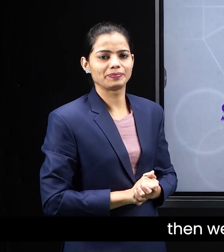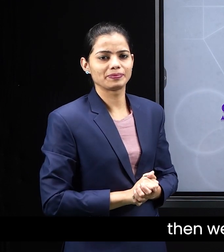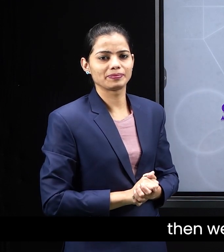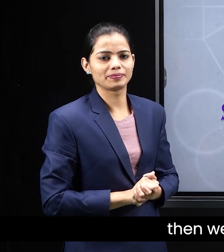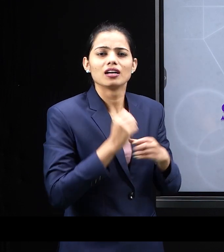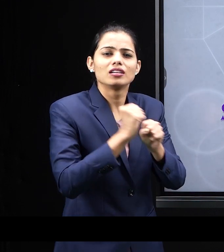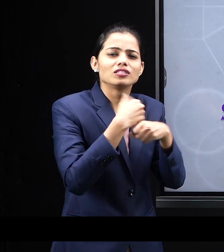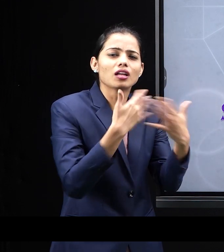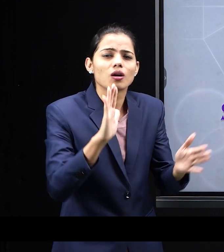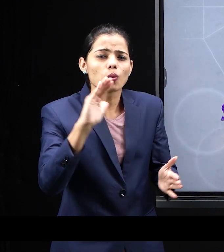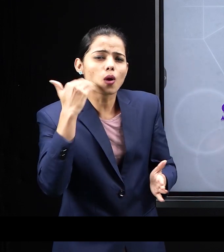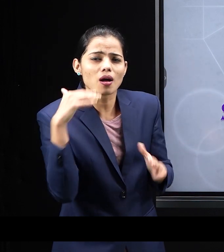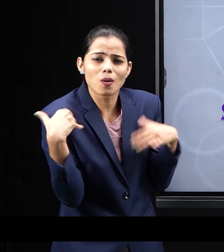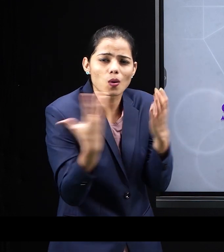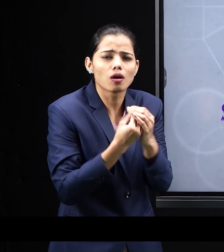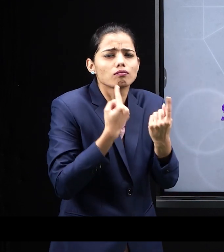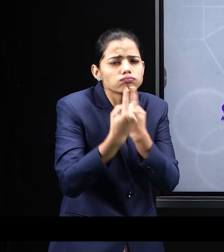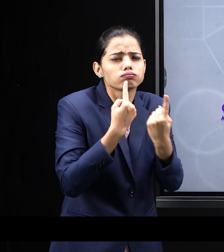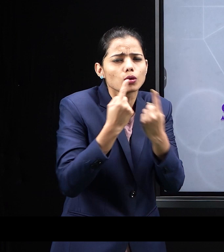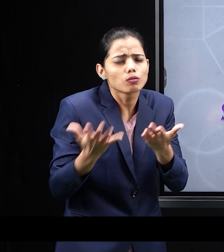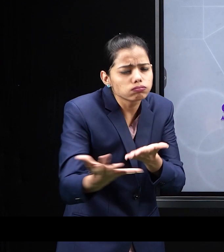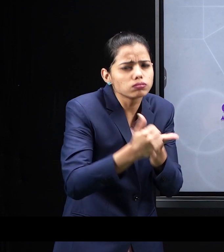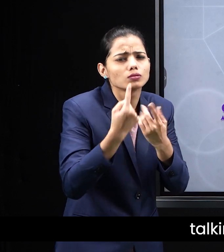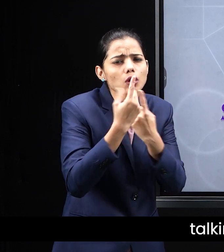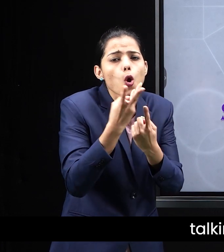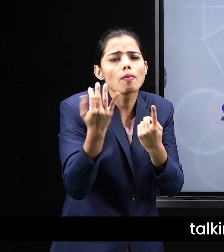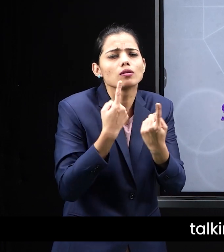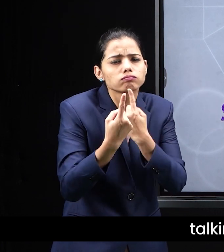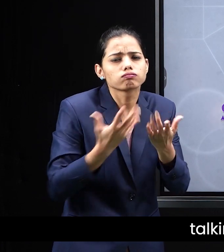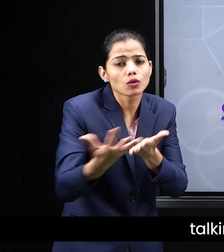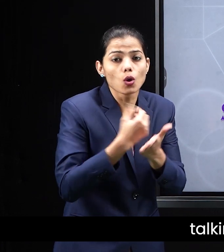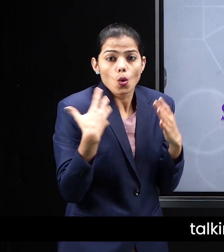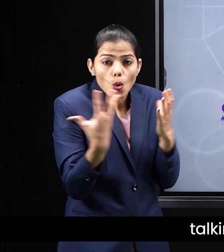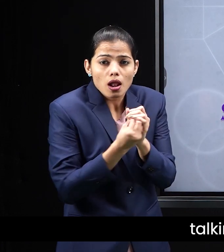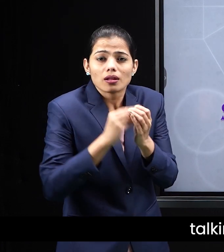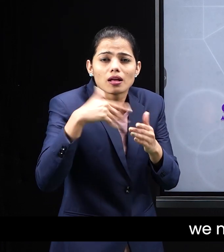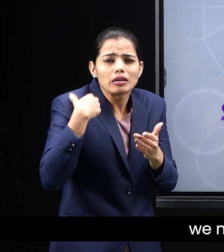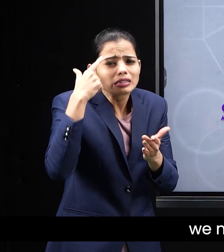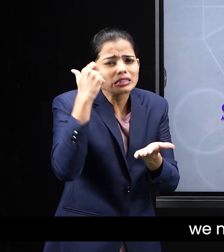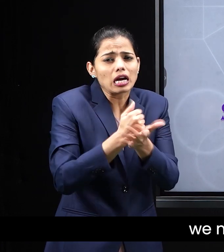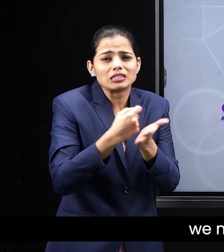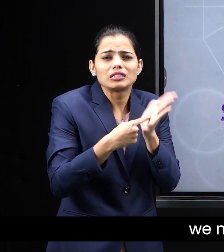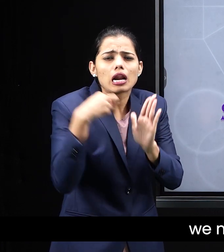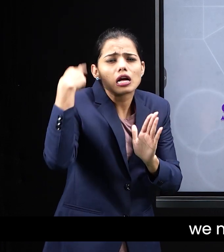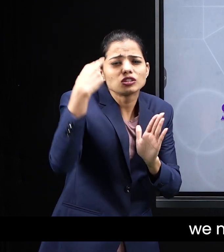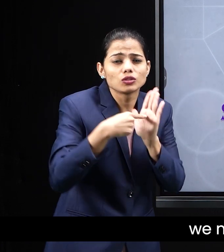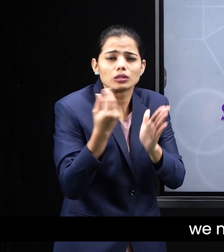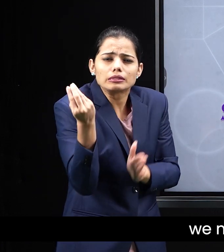meant. So, in general, when we are talking of collection of numbers, we may refer to some collection in